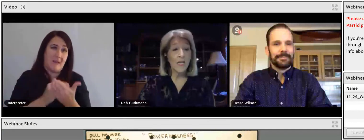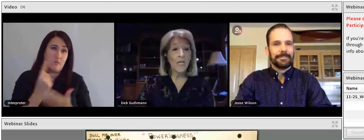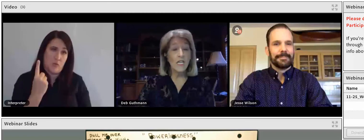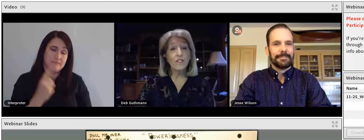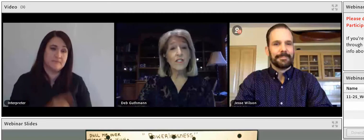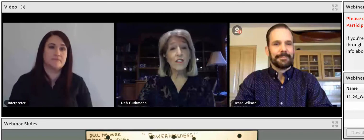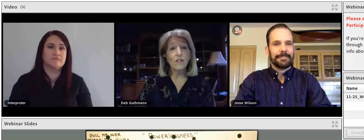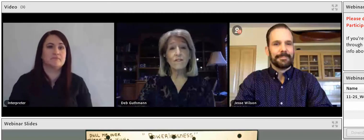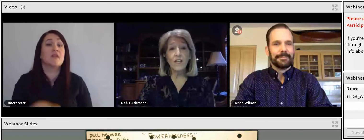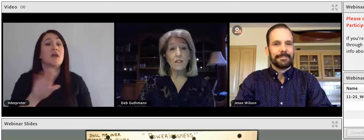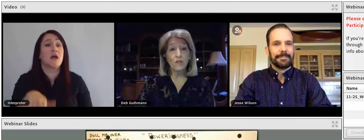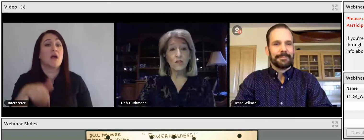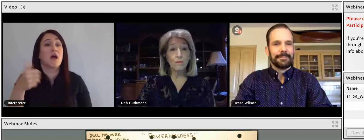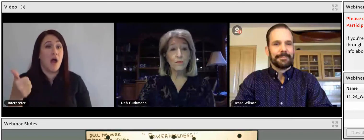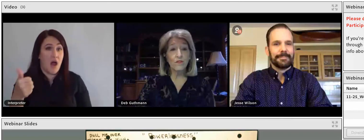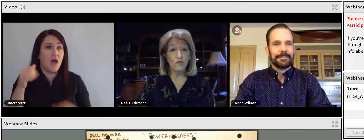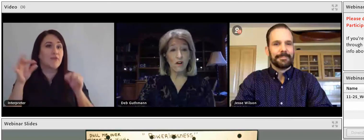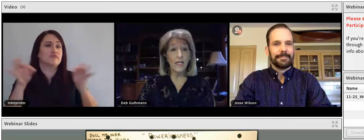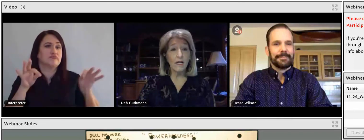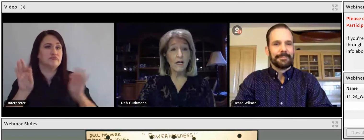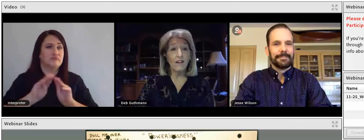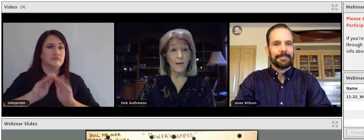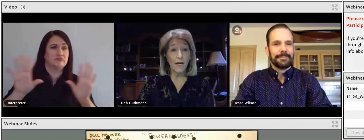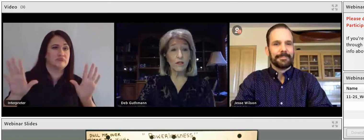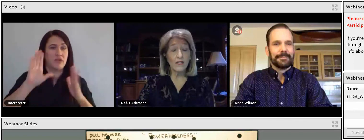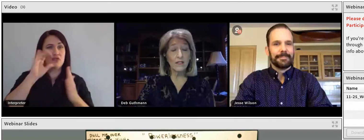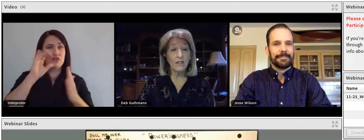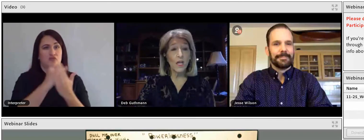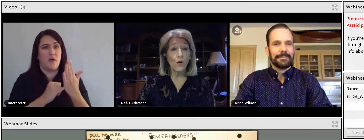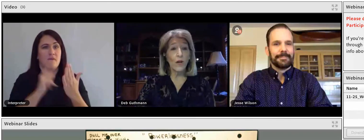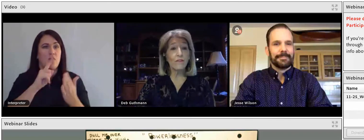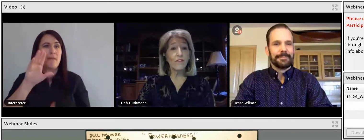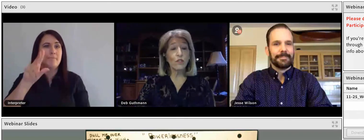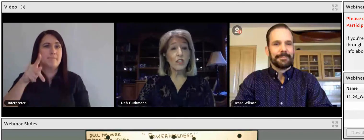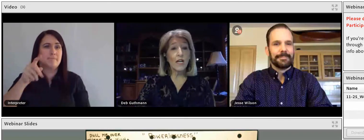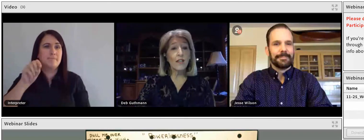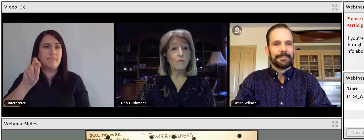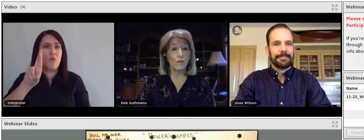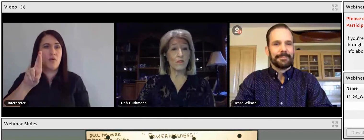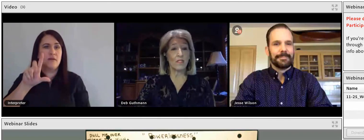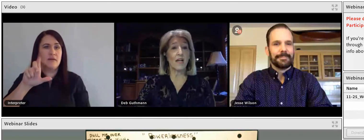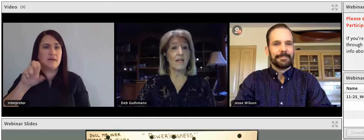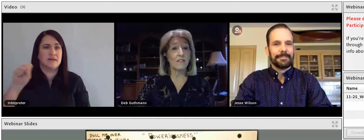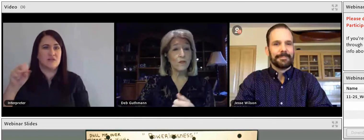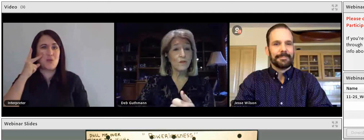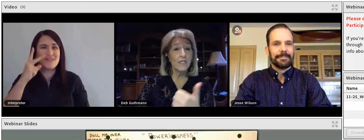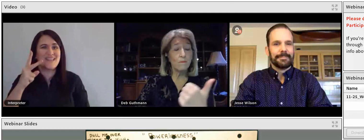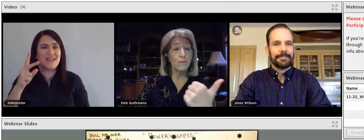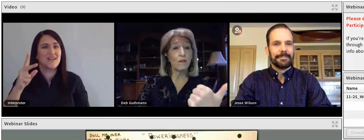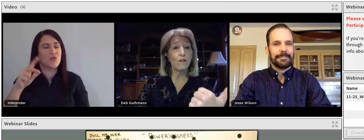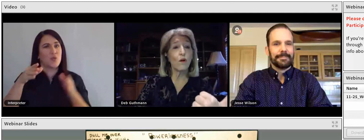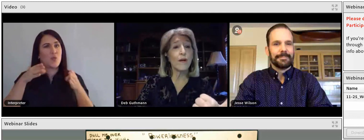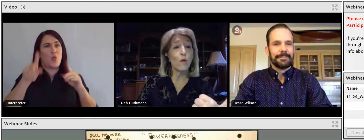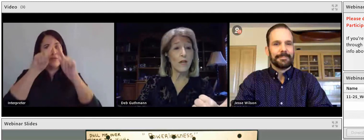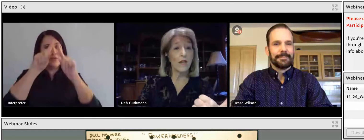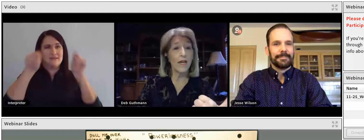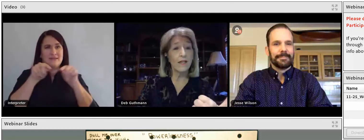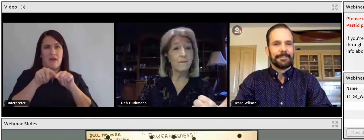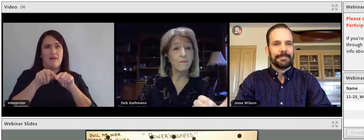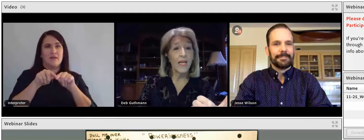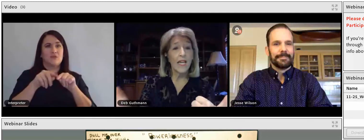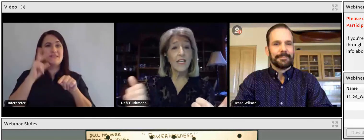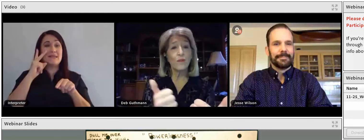1. Here's another very descriptive drawing of powerless, where if you look on the road signs, you see beer